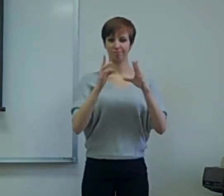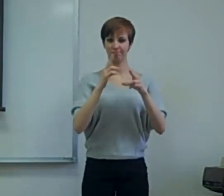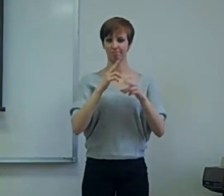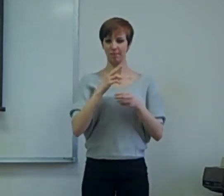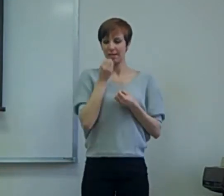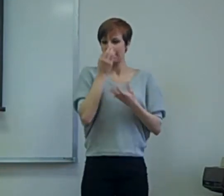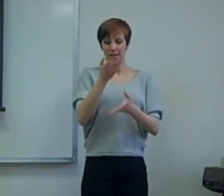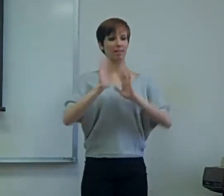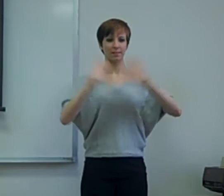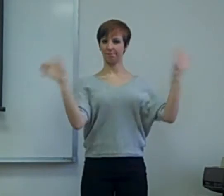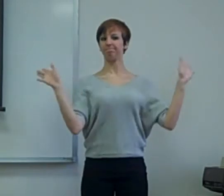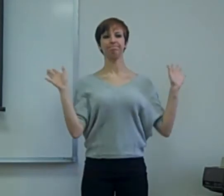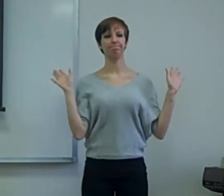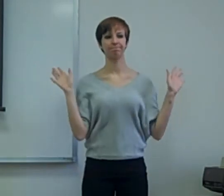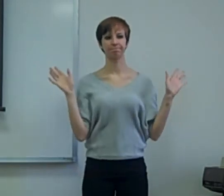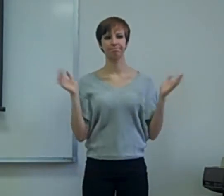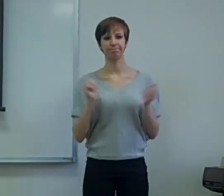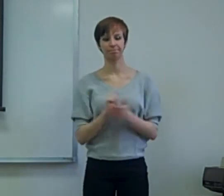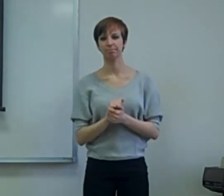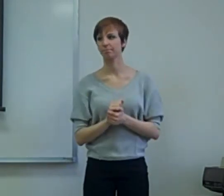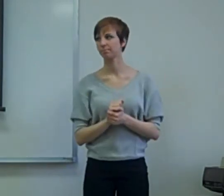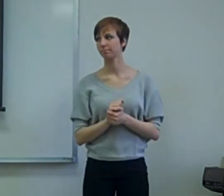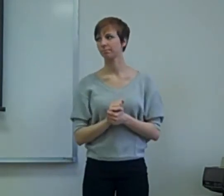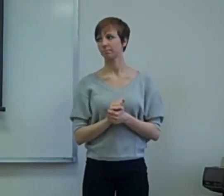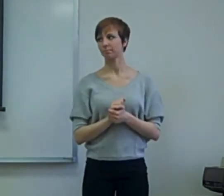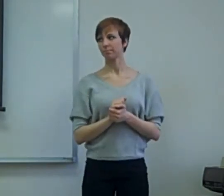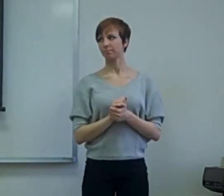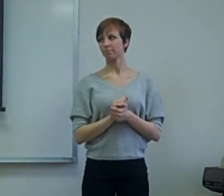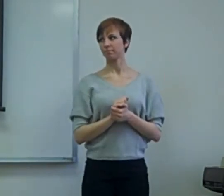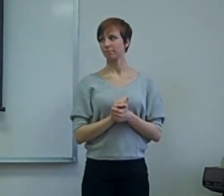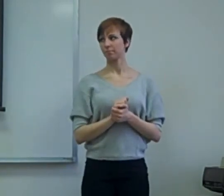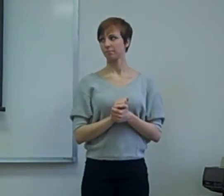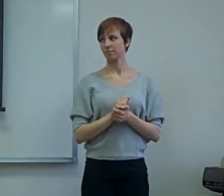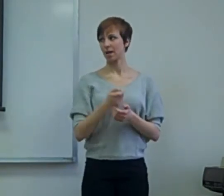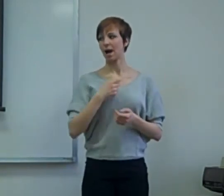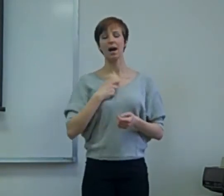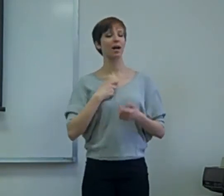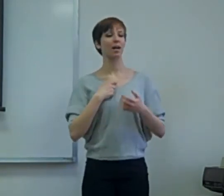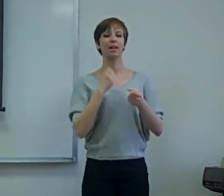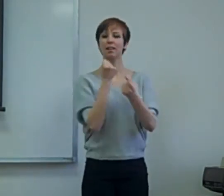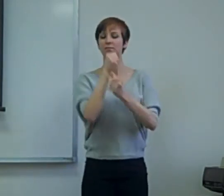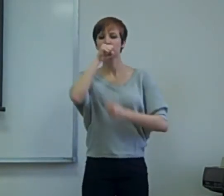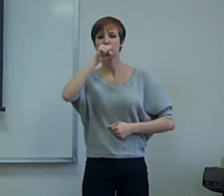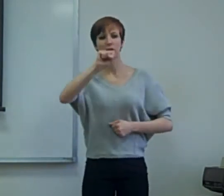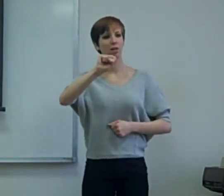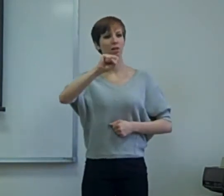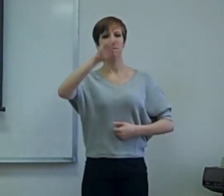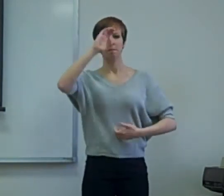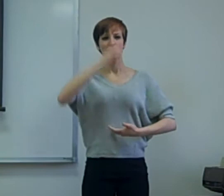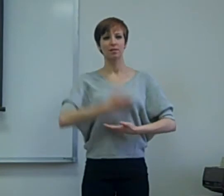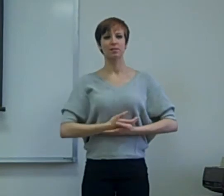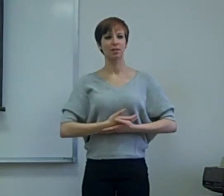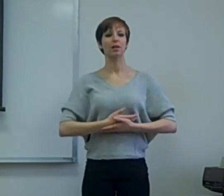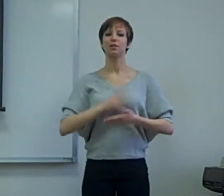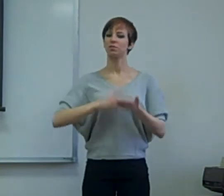cry the most, is that I love to talk about him. I miss him, loved him. It's been